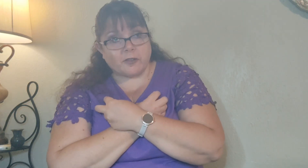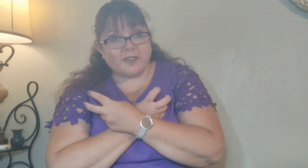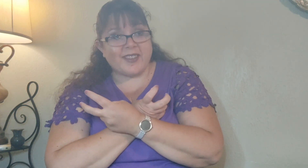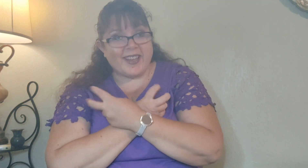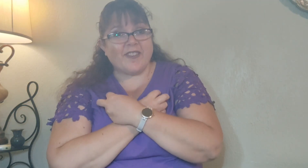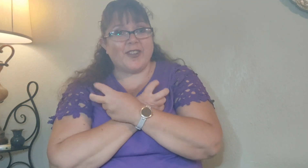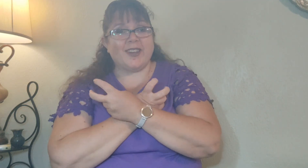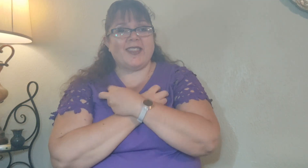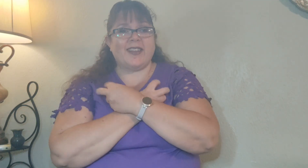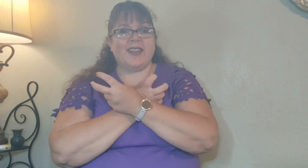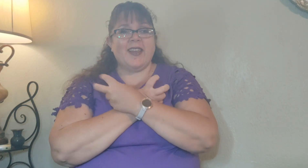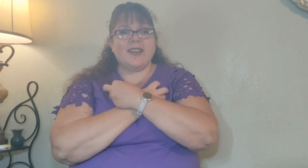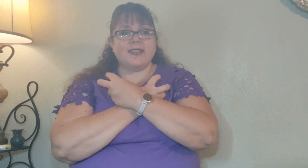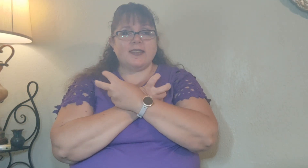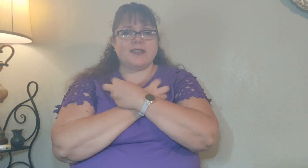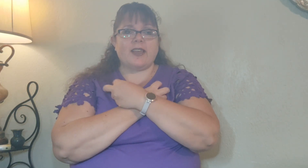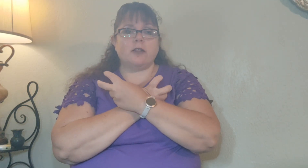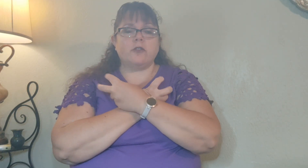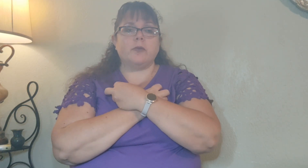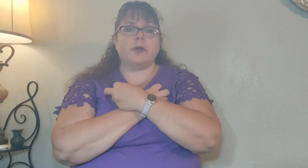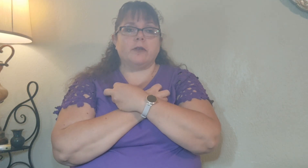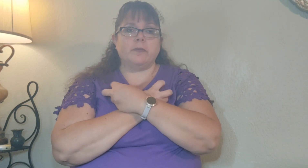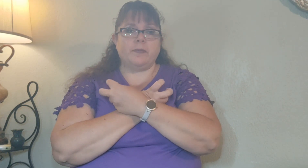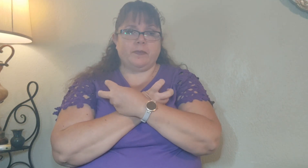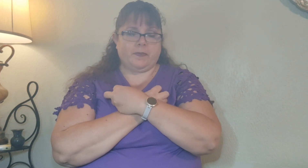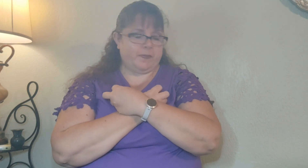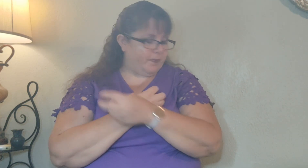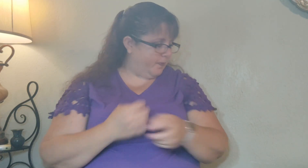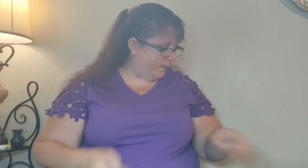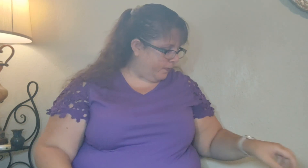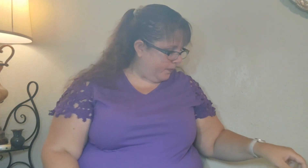skeletal, yeah, if you want to think. Skeletal bone.